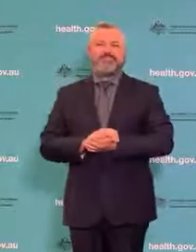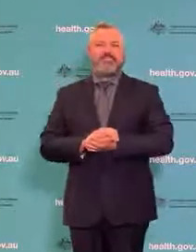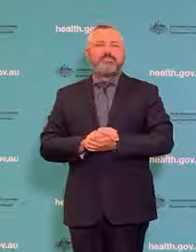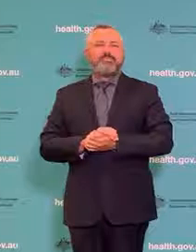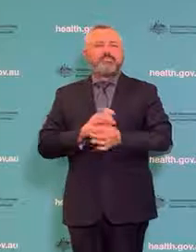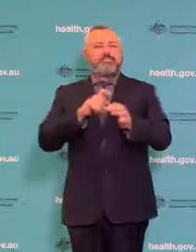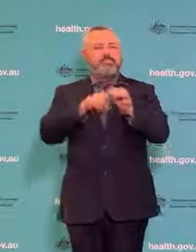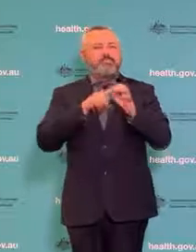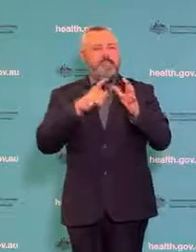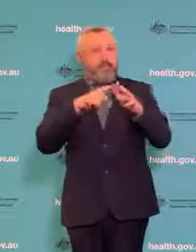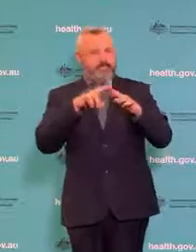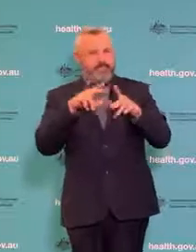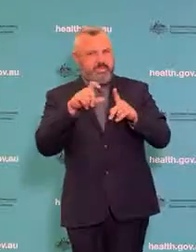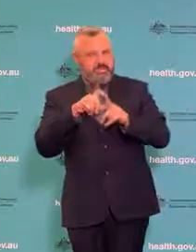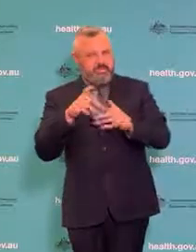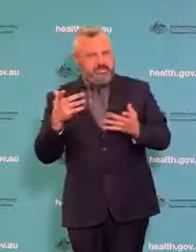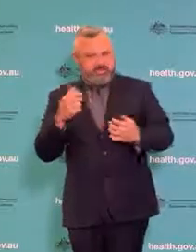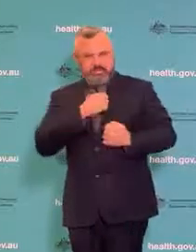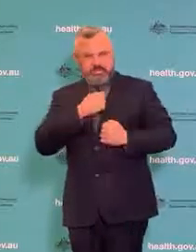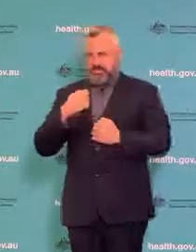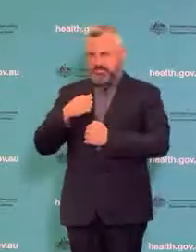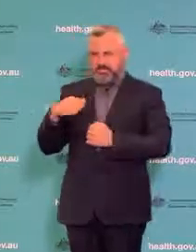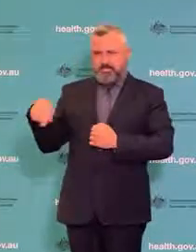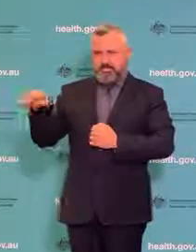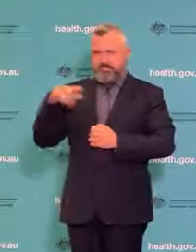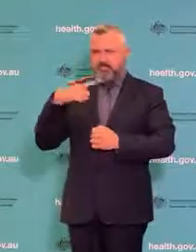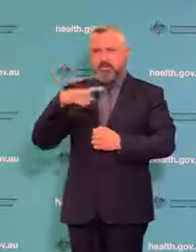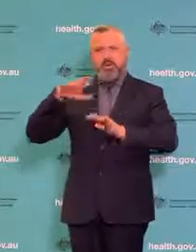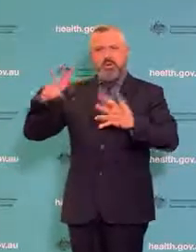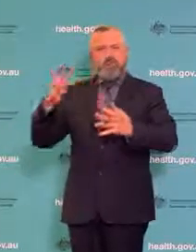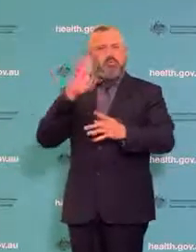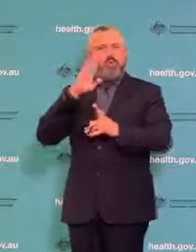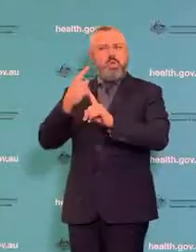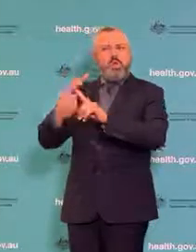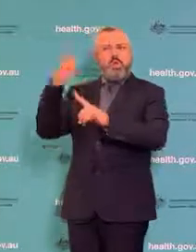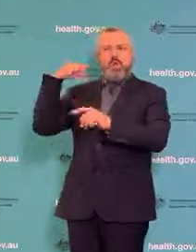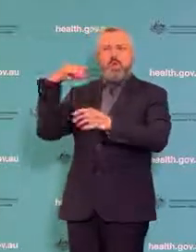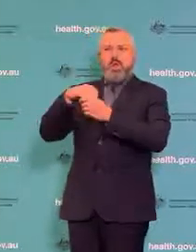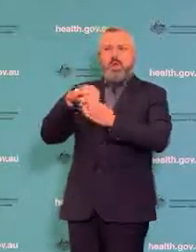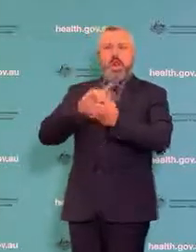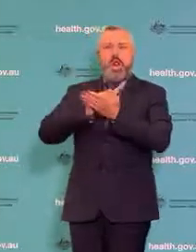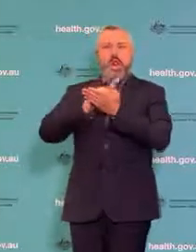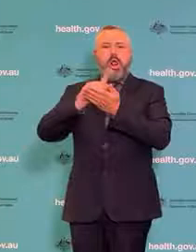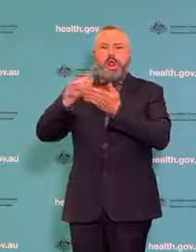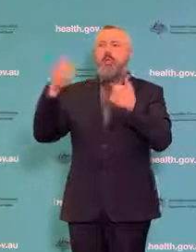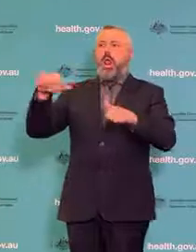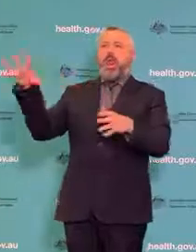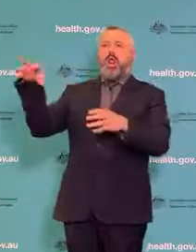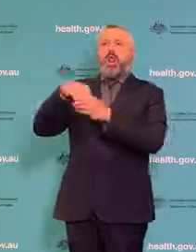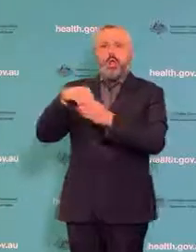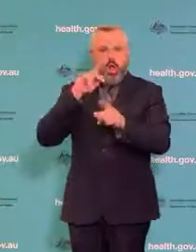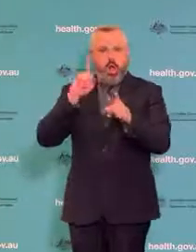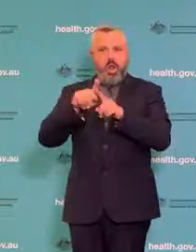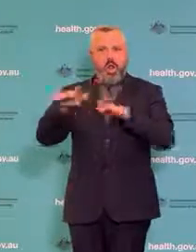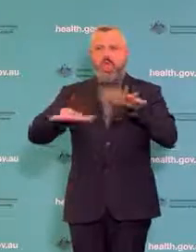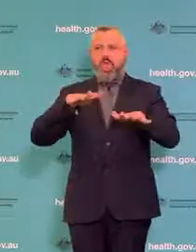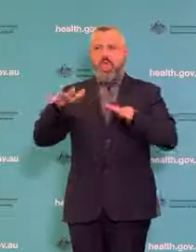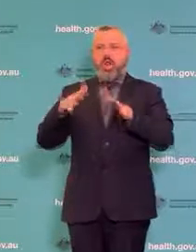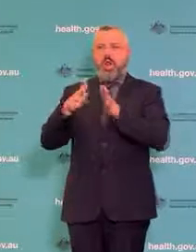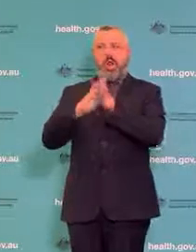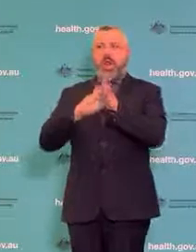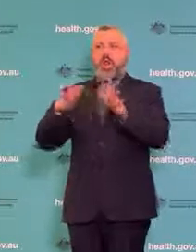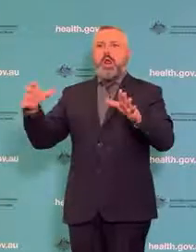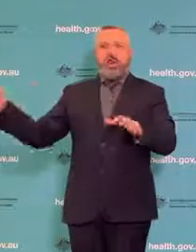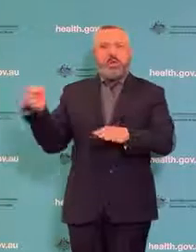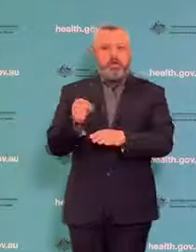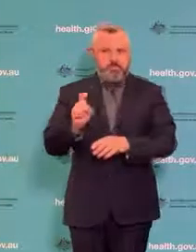they weren't included from the start? Have they jumped in now to help because we're maybe falling a bit behind targets, or what